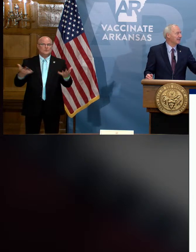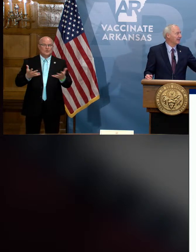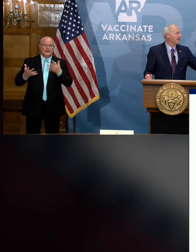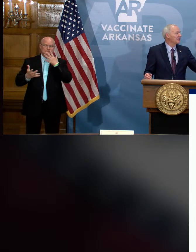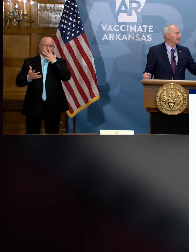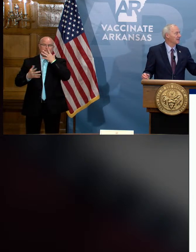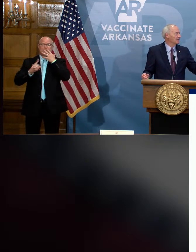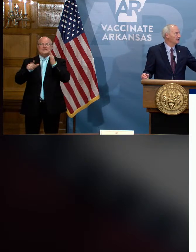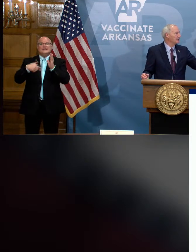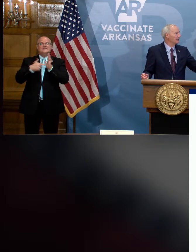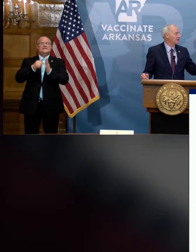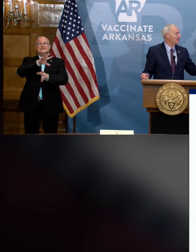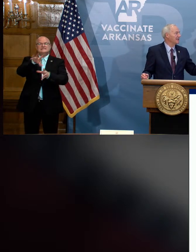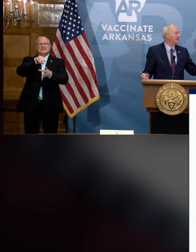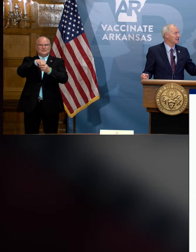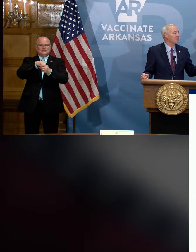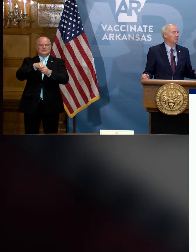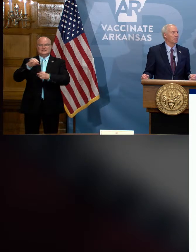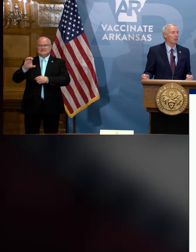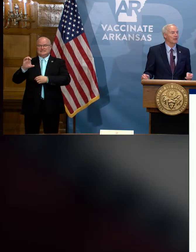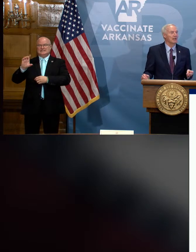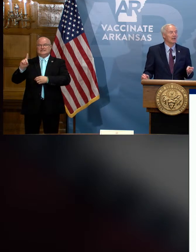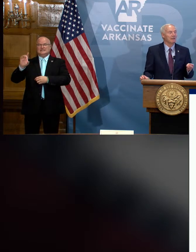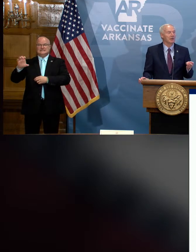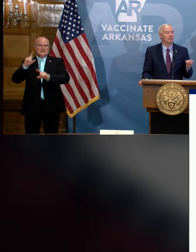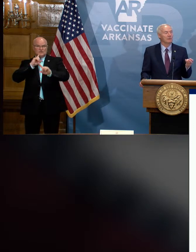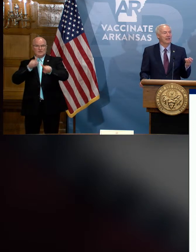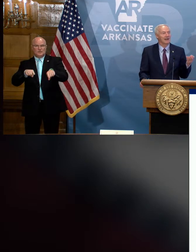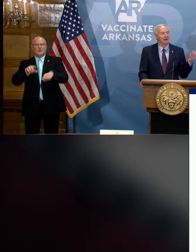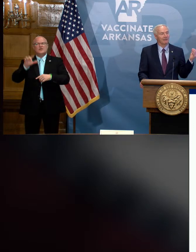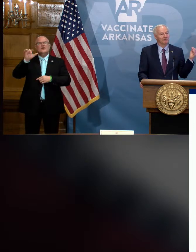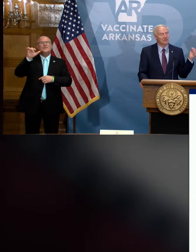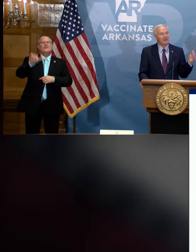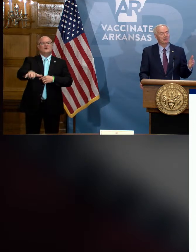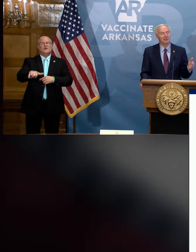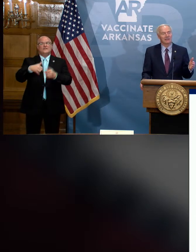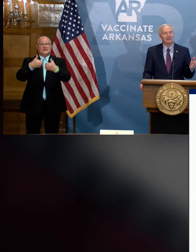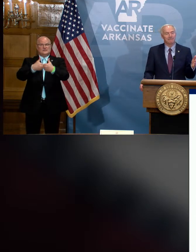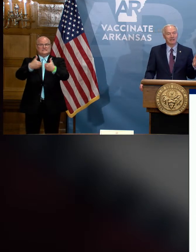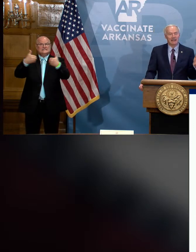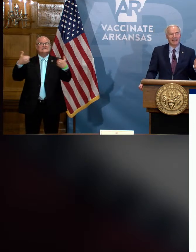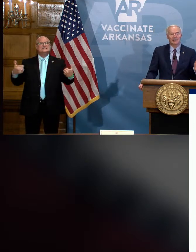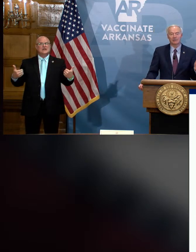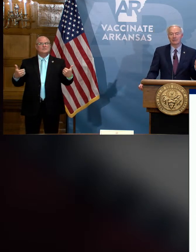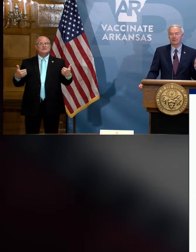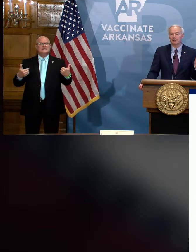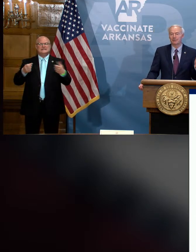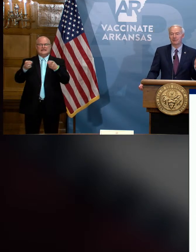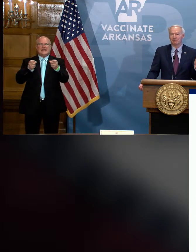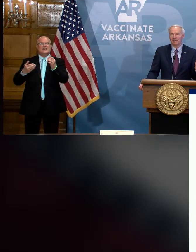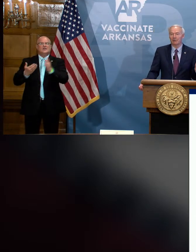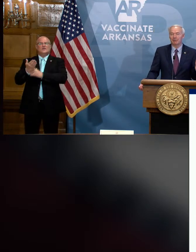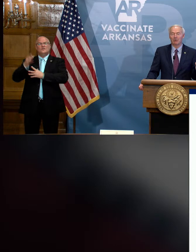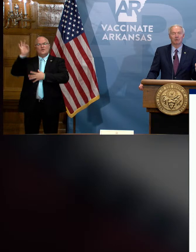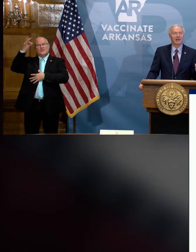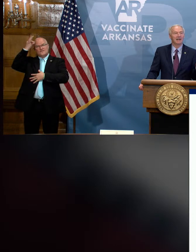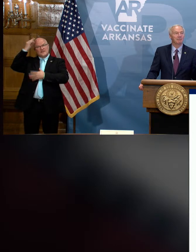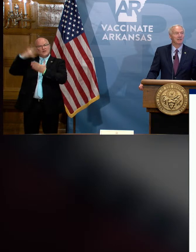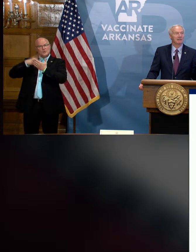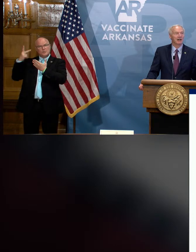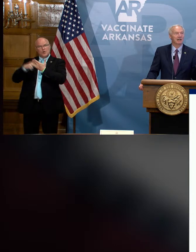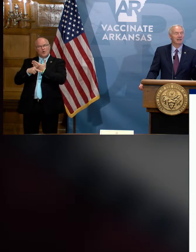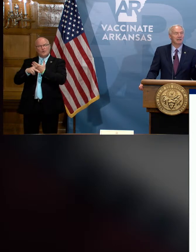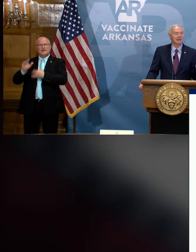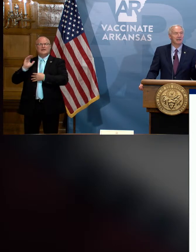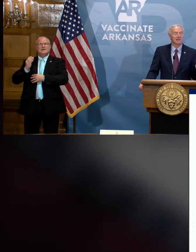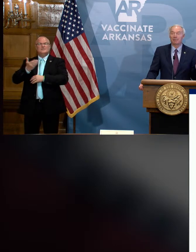is that this includes, on the CDC report, those that are separately handled through the federal program